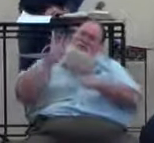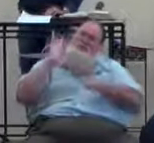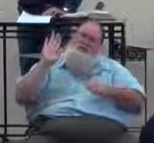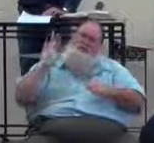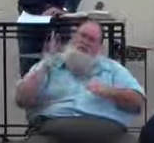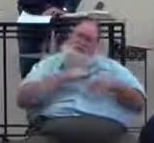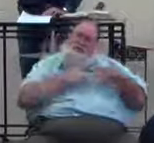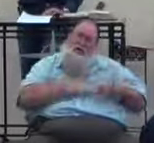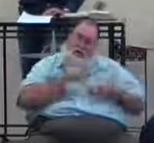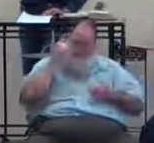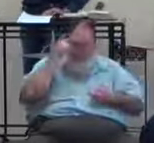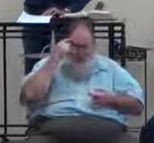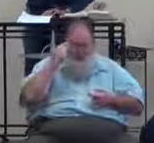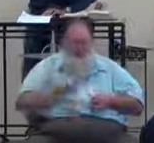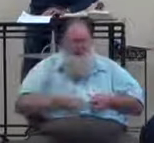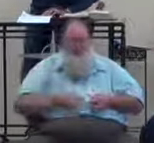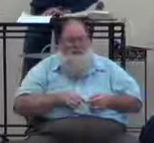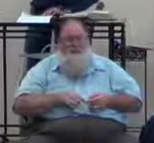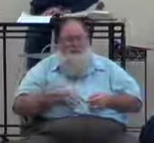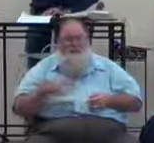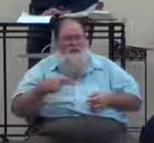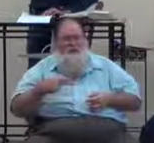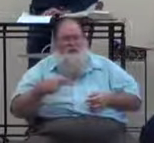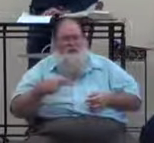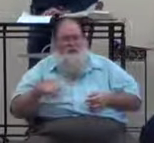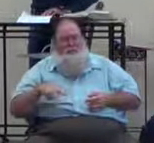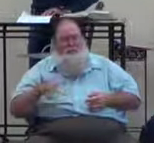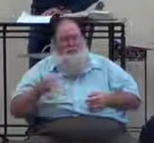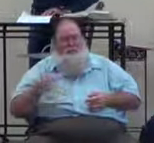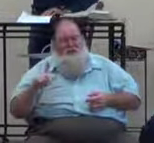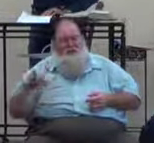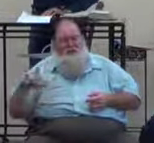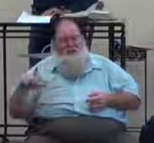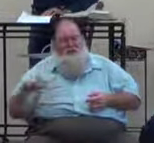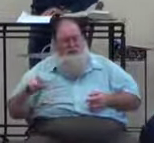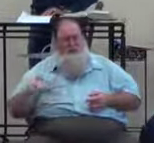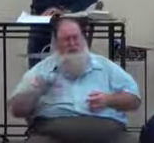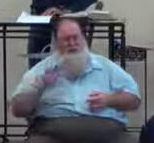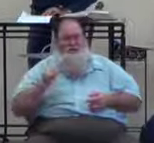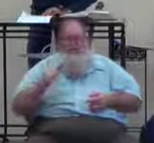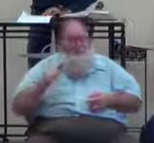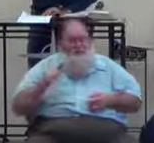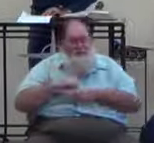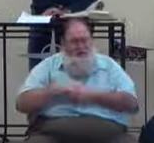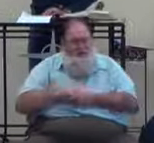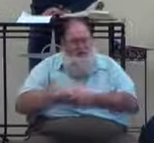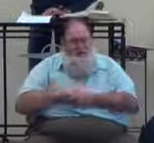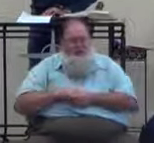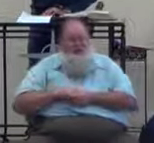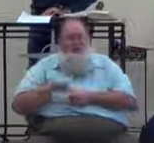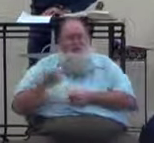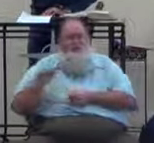Philip finds himself in the city of Samaria, and after being rejected by all the love,